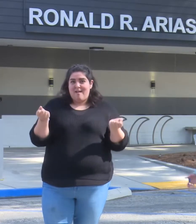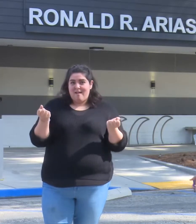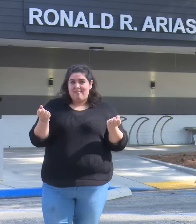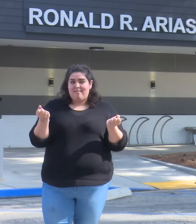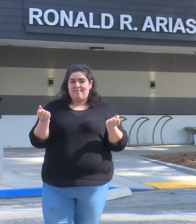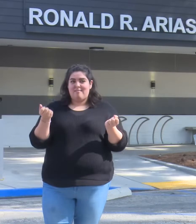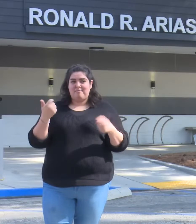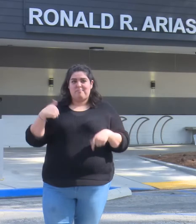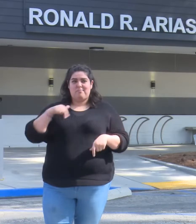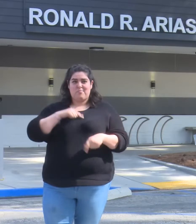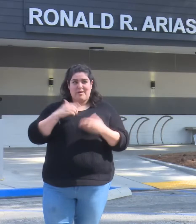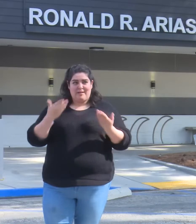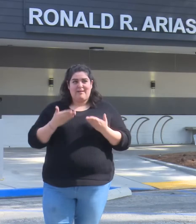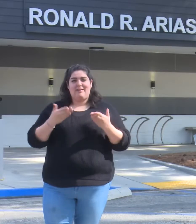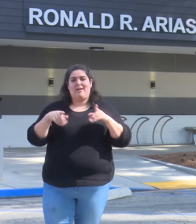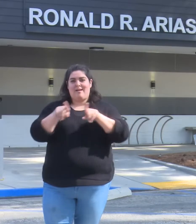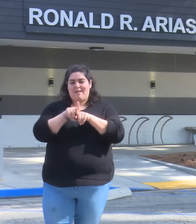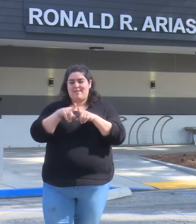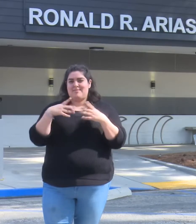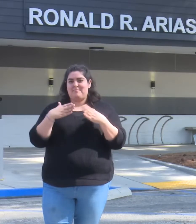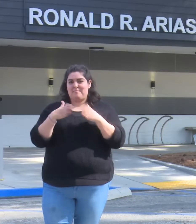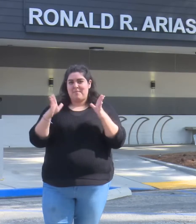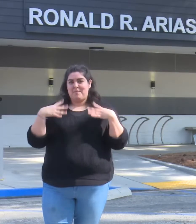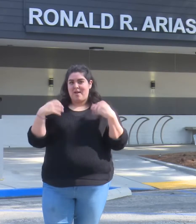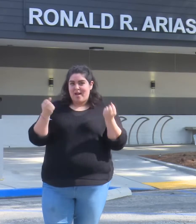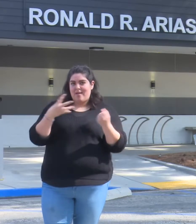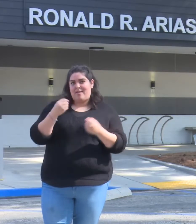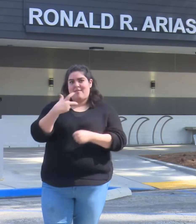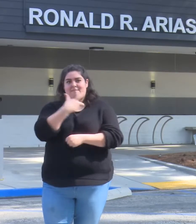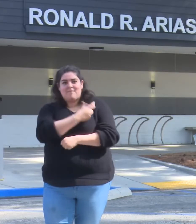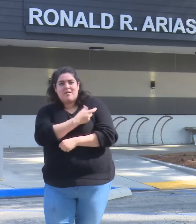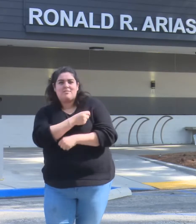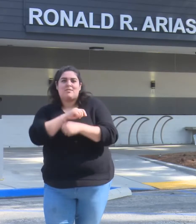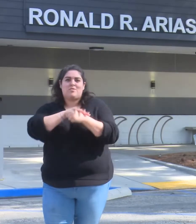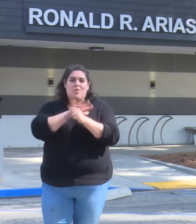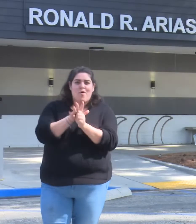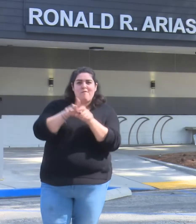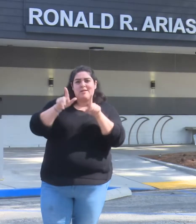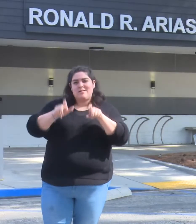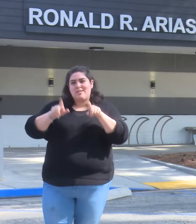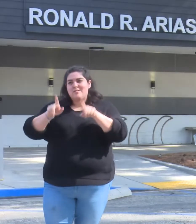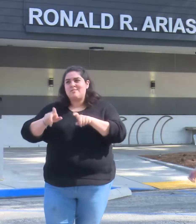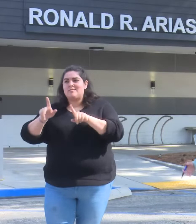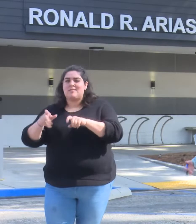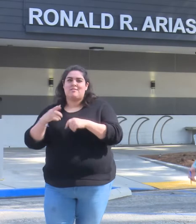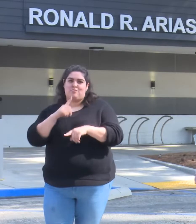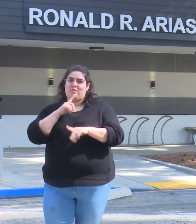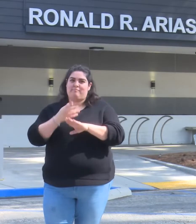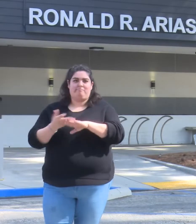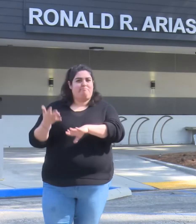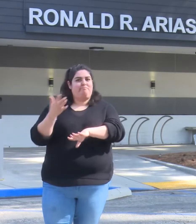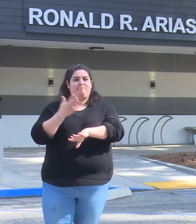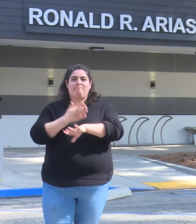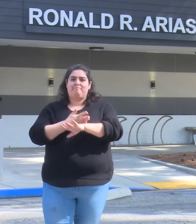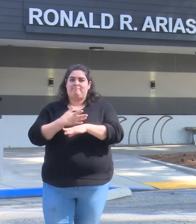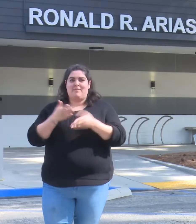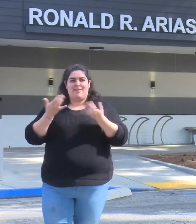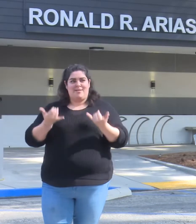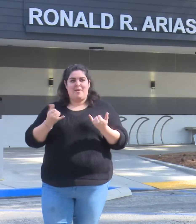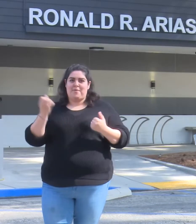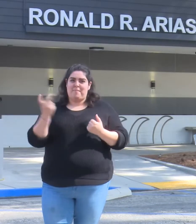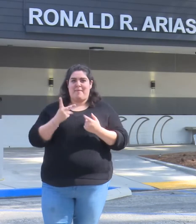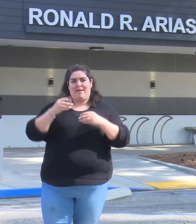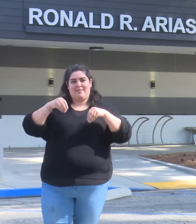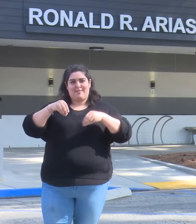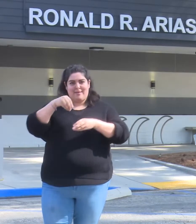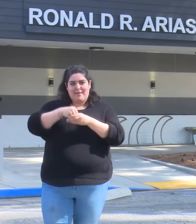That we are here as public health, and through all the vaccines and COVID and testing and everything, you know, it has really allowed us to finally be back in person,